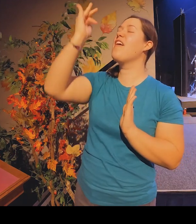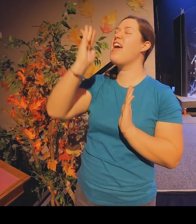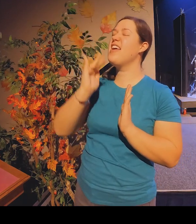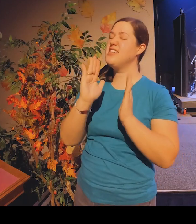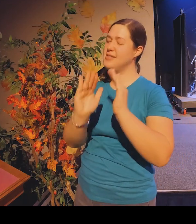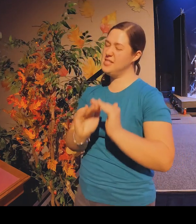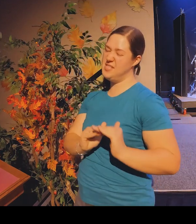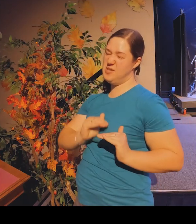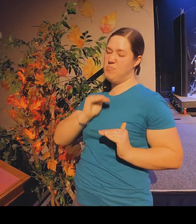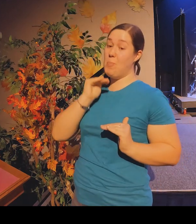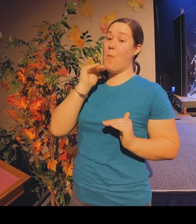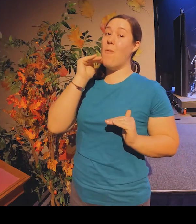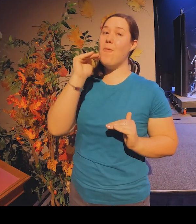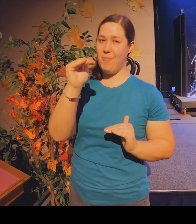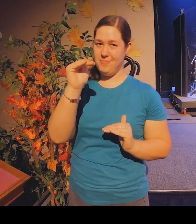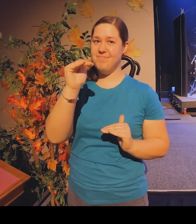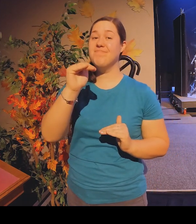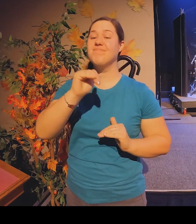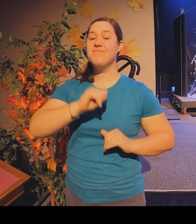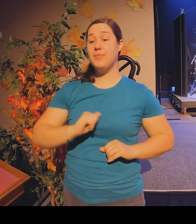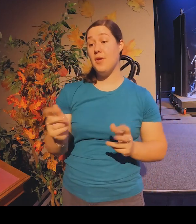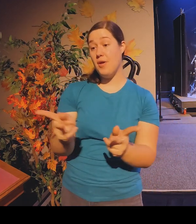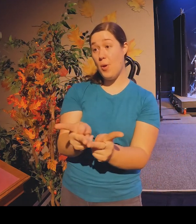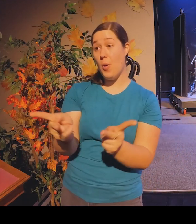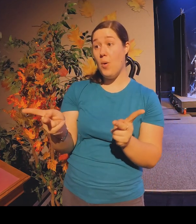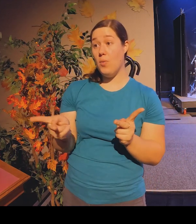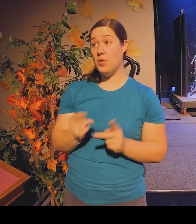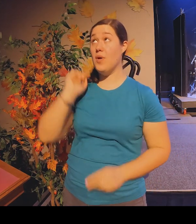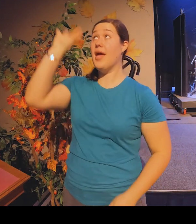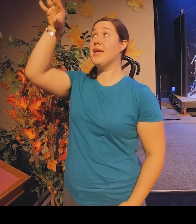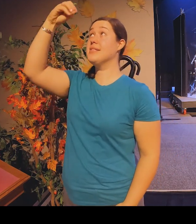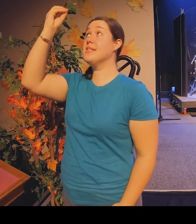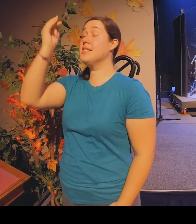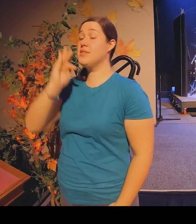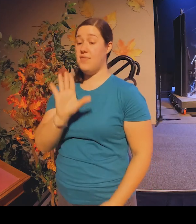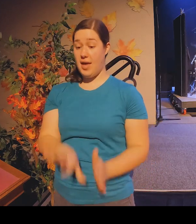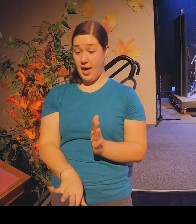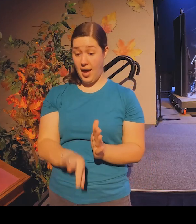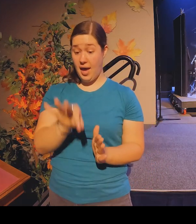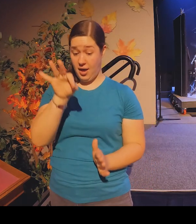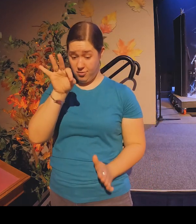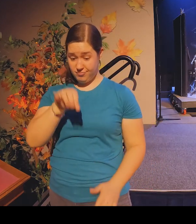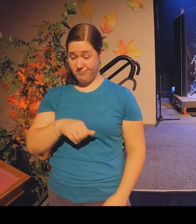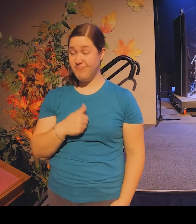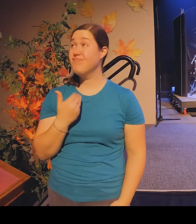your grace is more. Where grace is